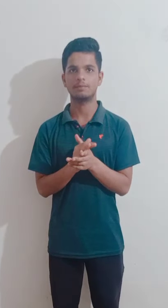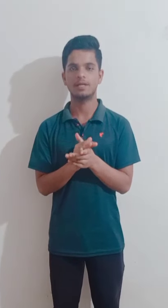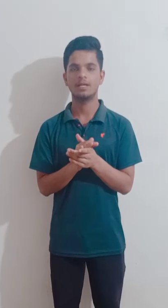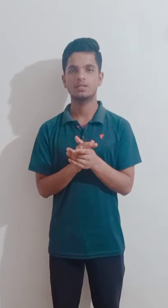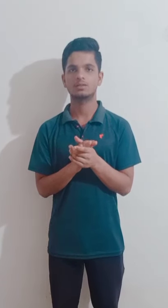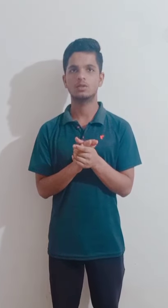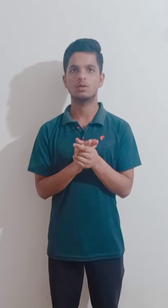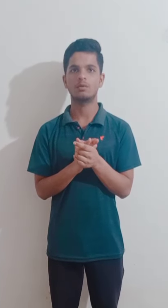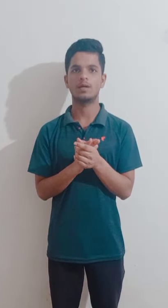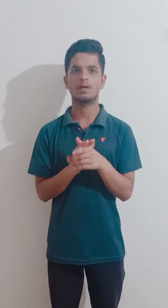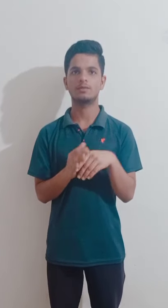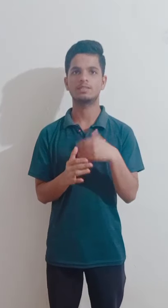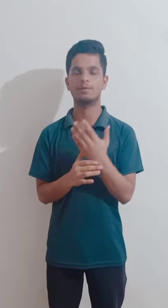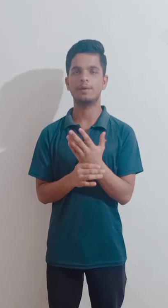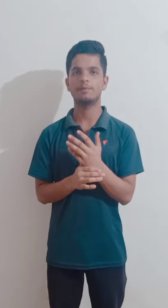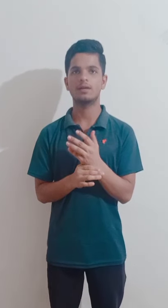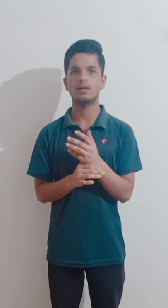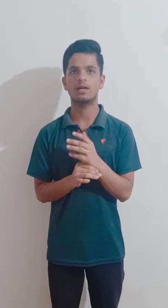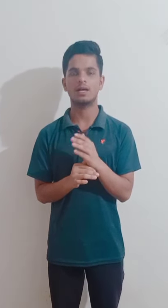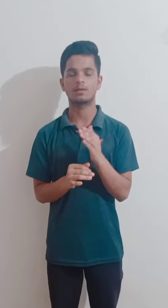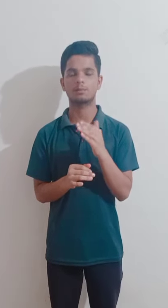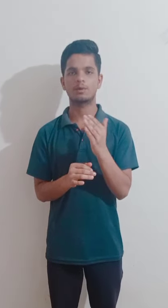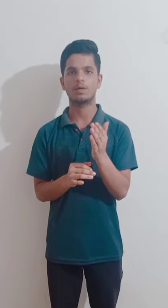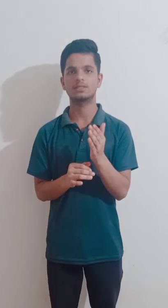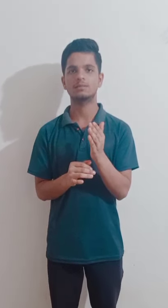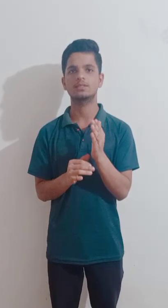So JVM provides some steps to